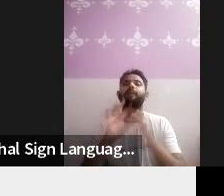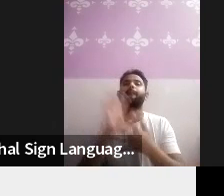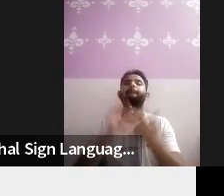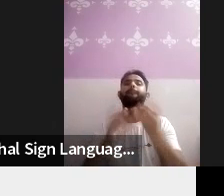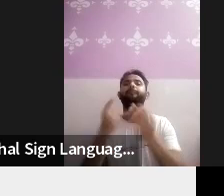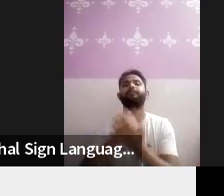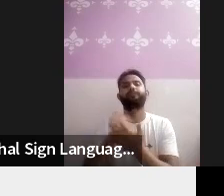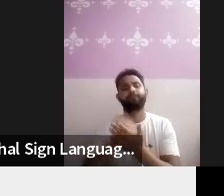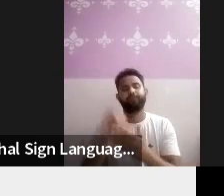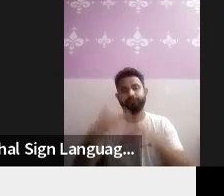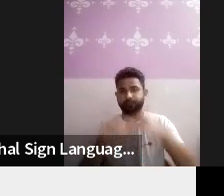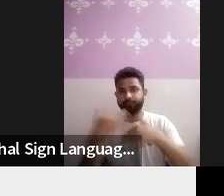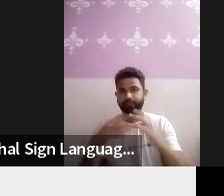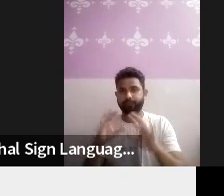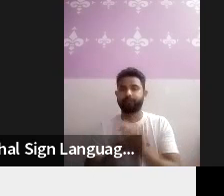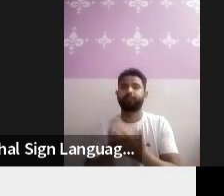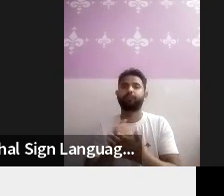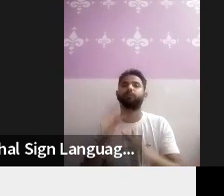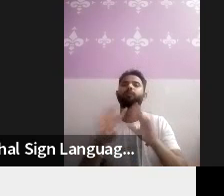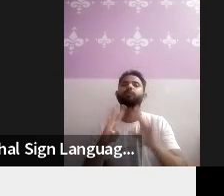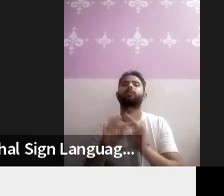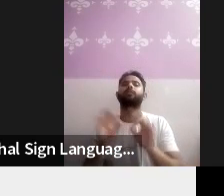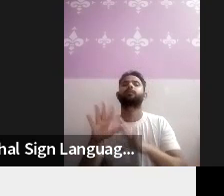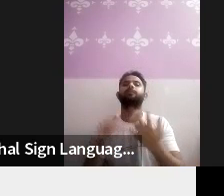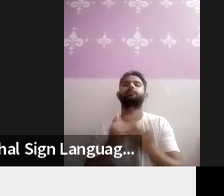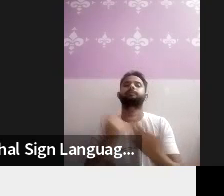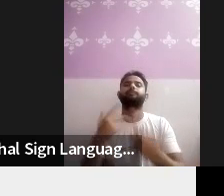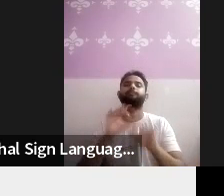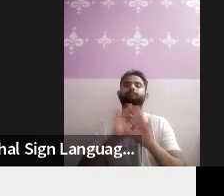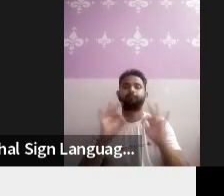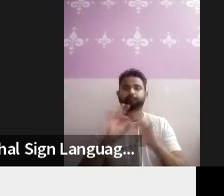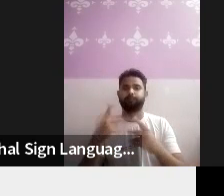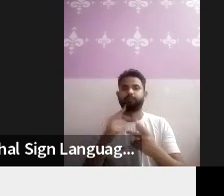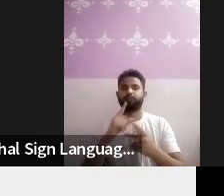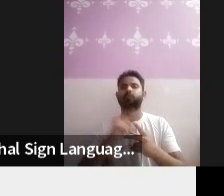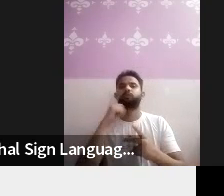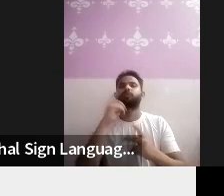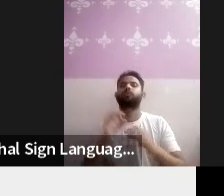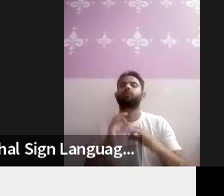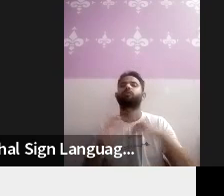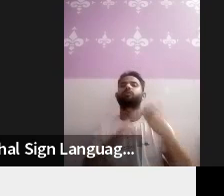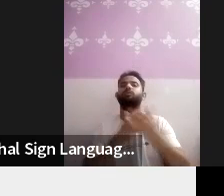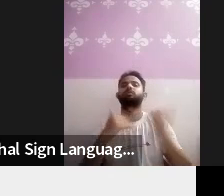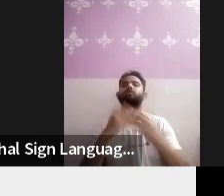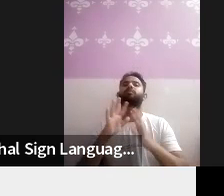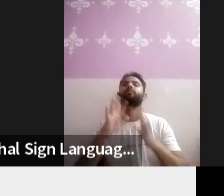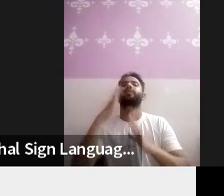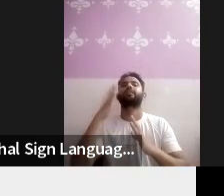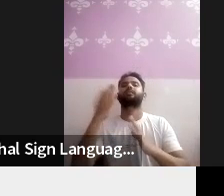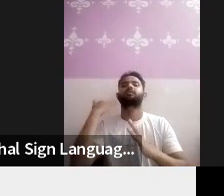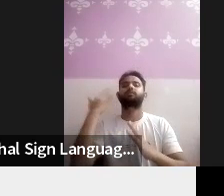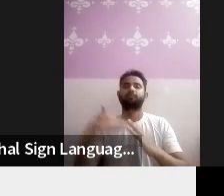is kind of tedious. It's a very small window. It doesn't expand, so you can't see what you've already written. There are some problems